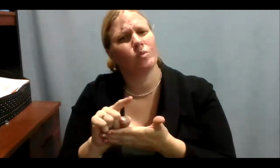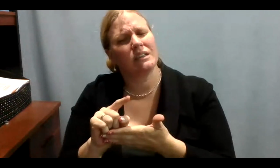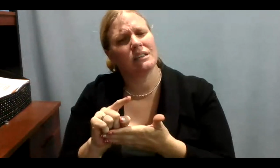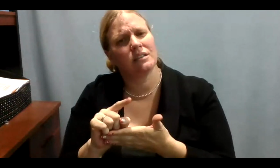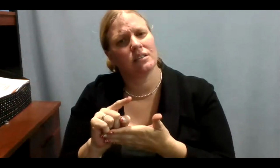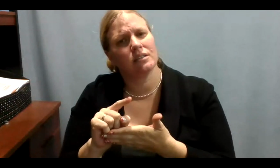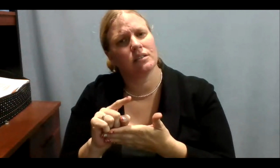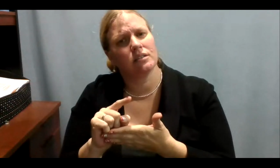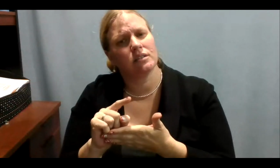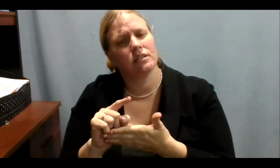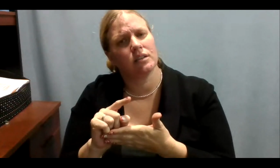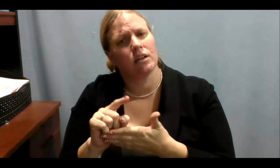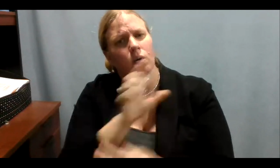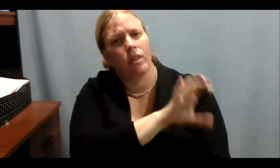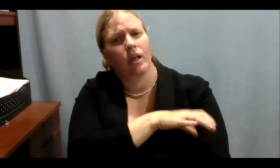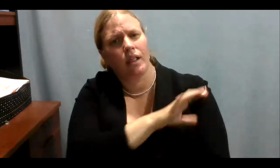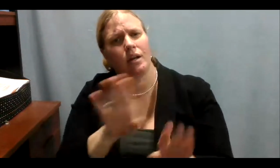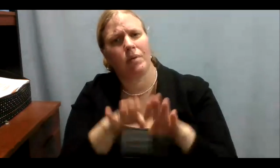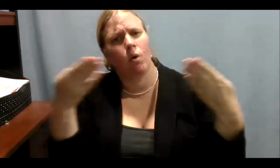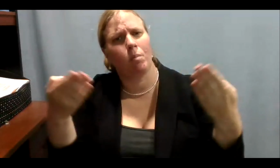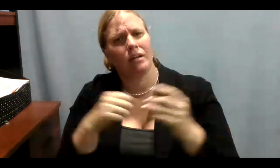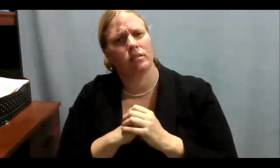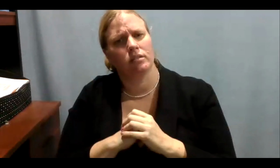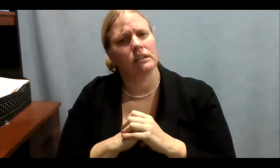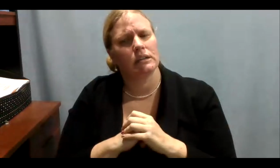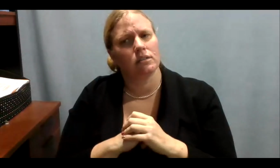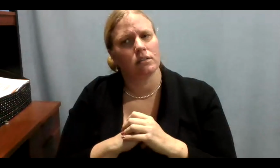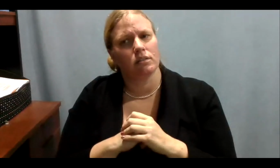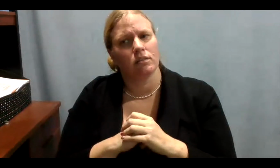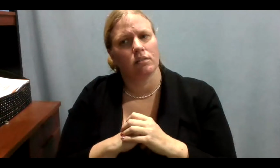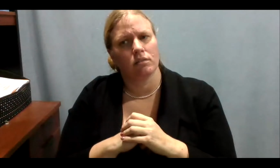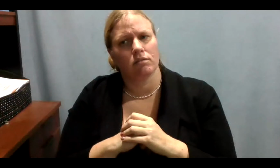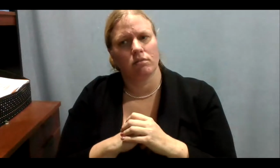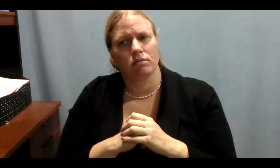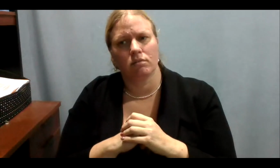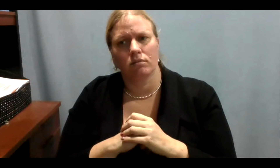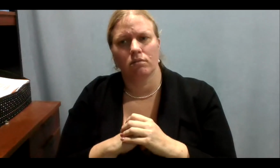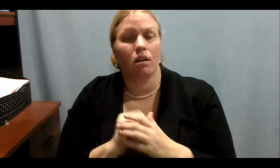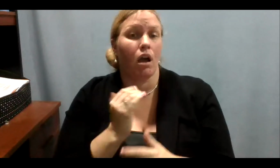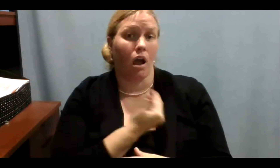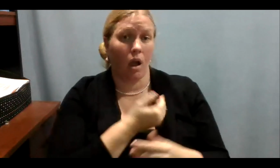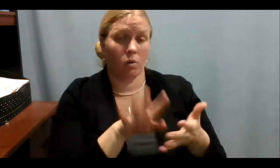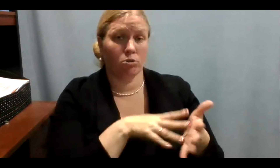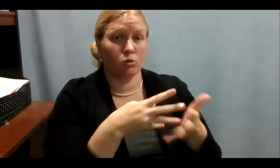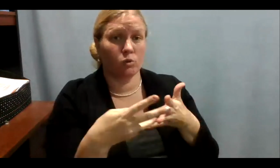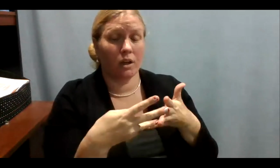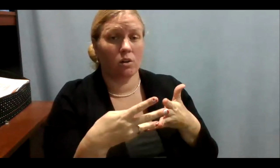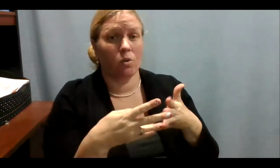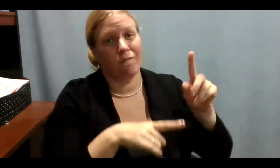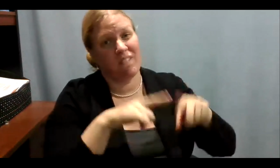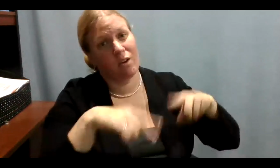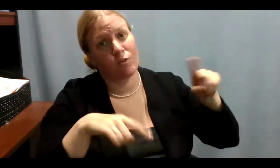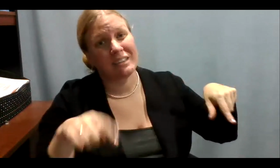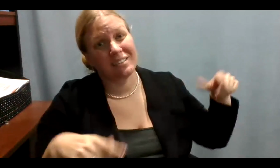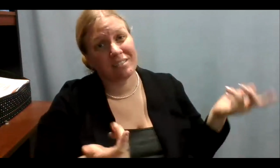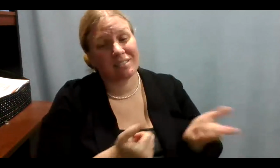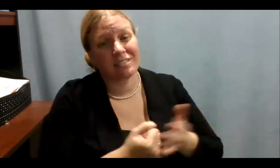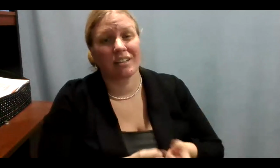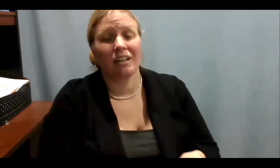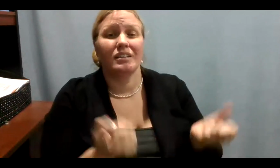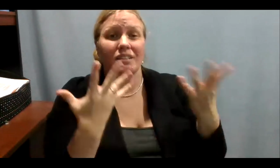be open and what what time our schedule will vary we have several